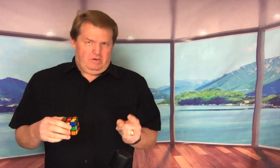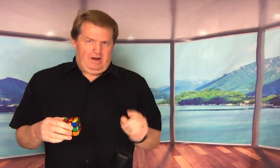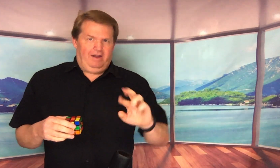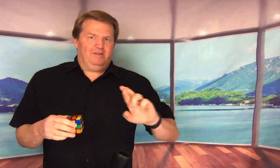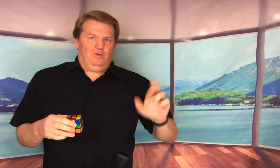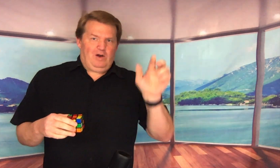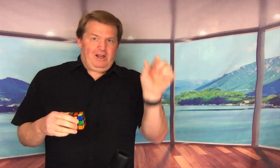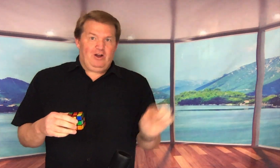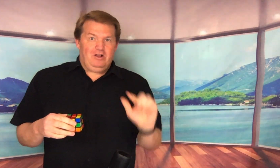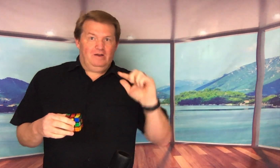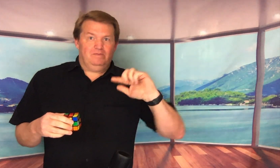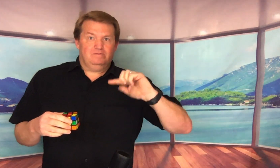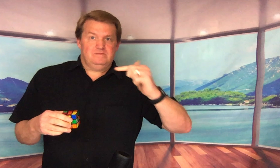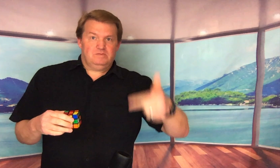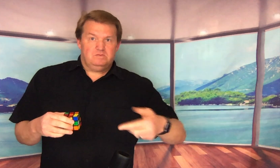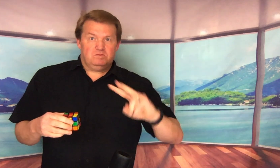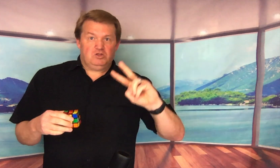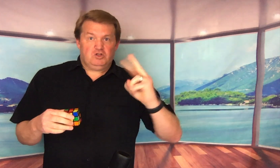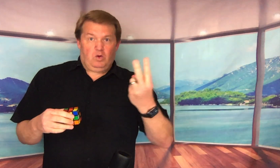right, the right column twice.